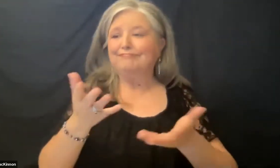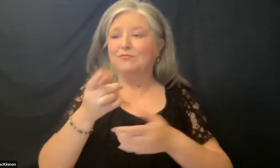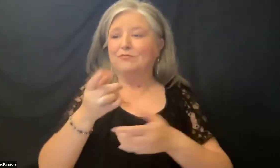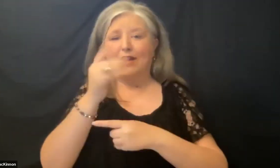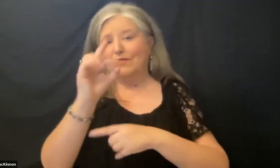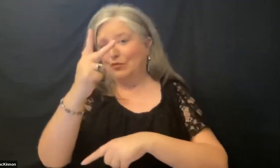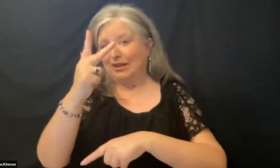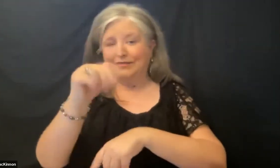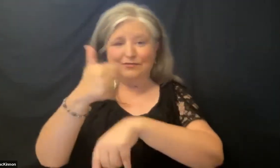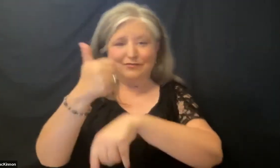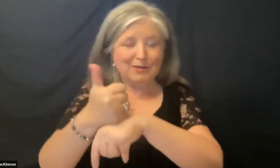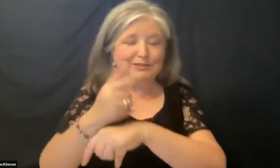Durga is also known as an actress